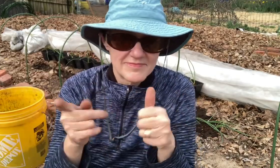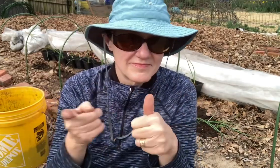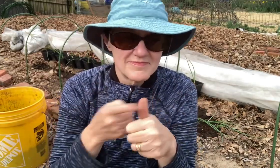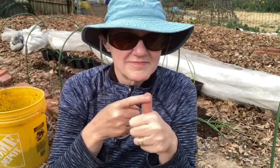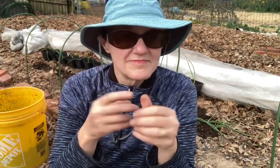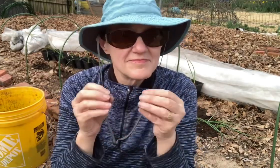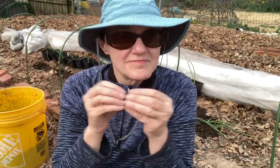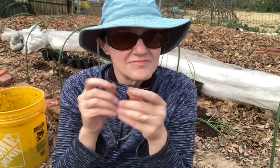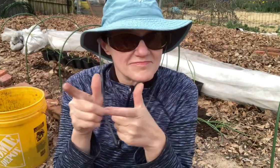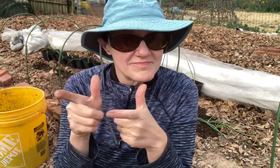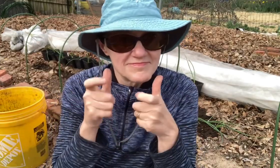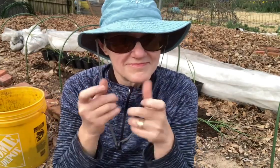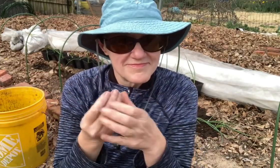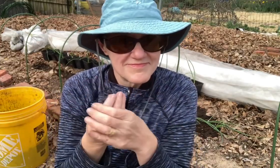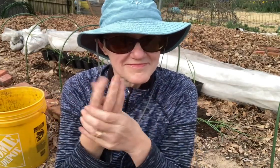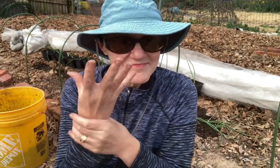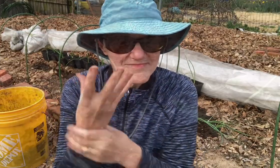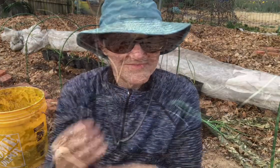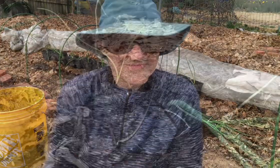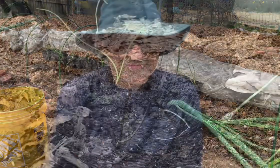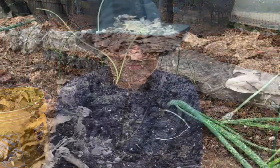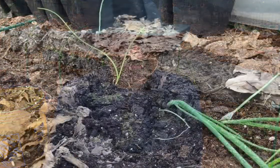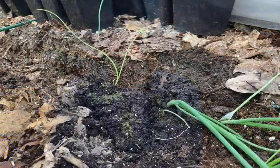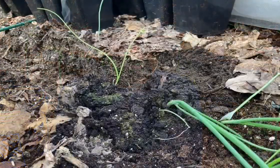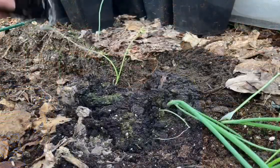They're also going to be ready first. They're a faster growing variety.